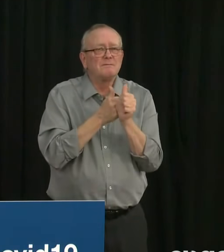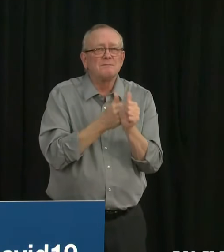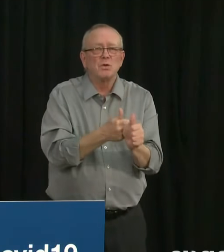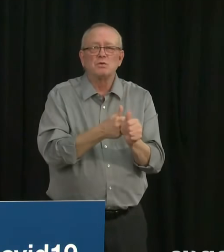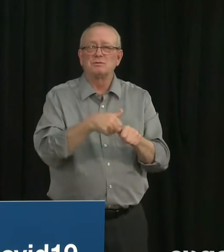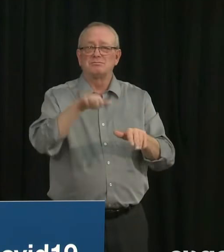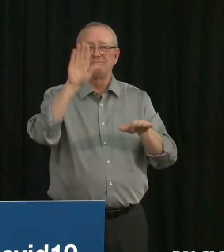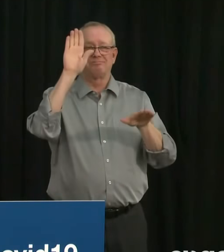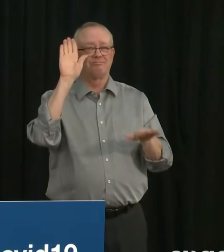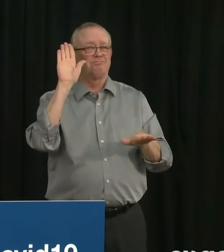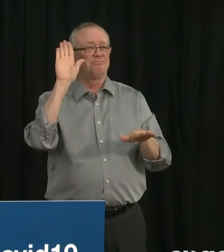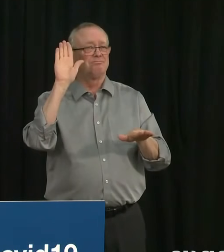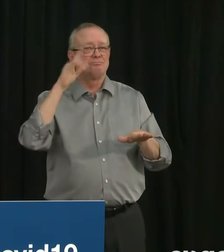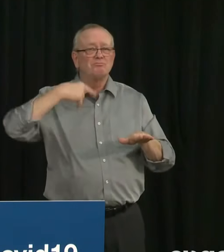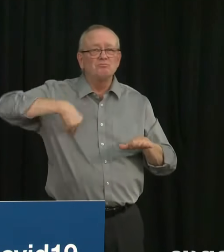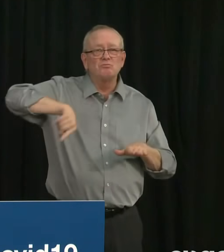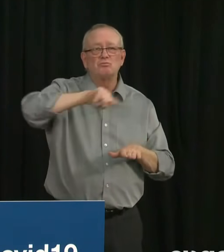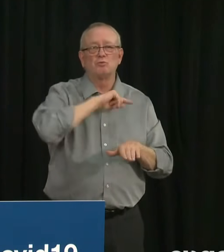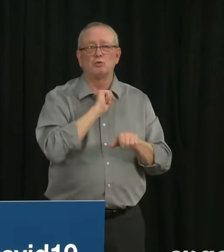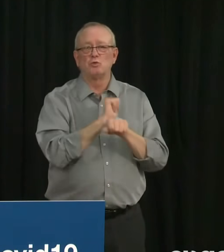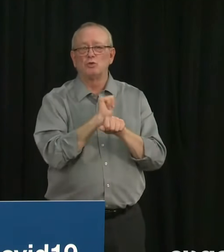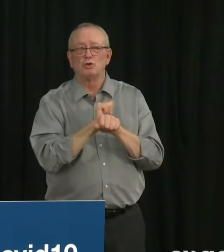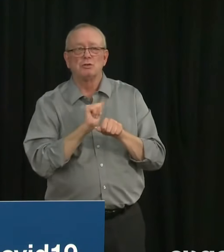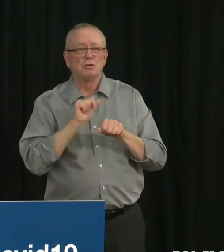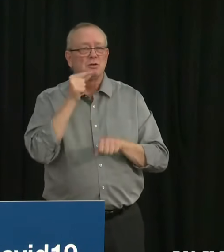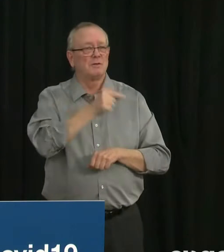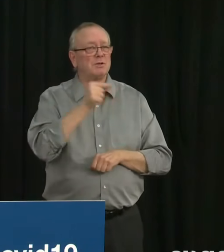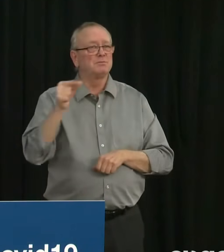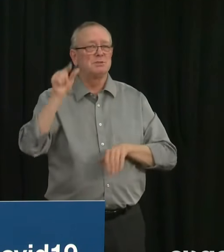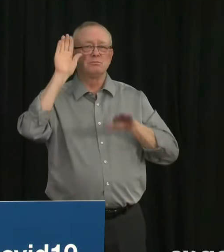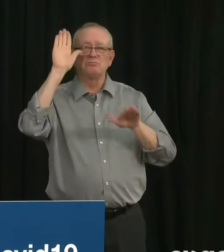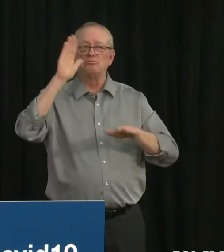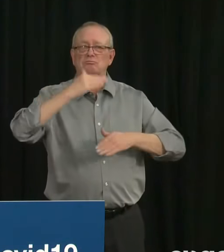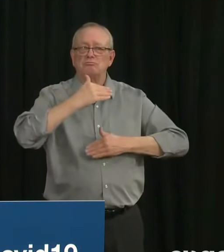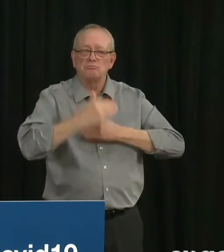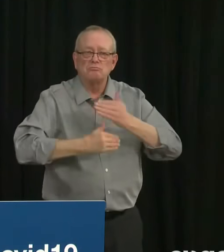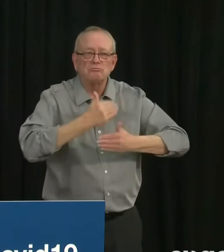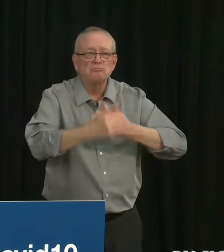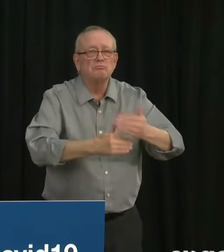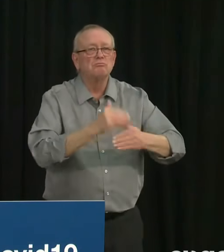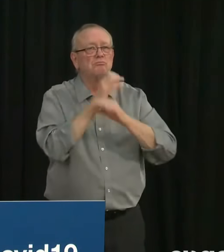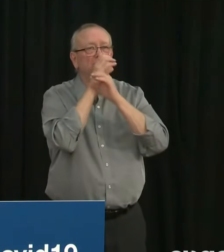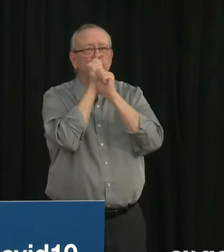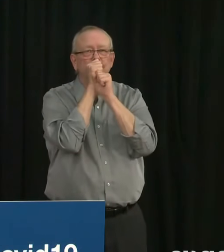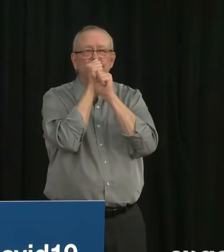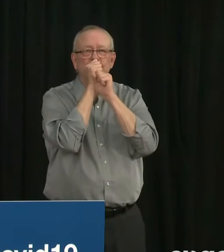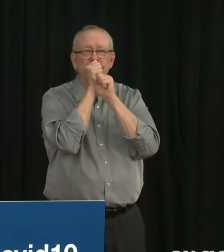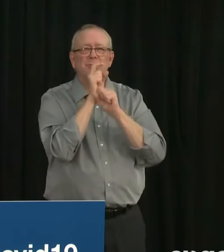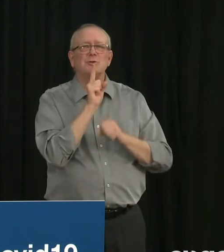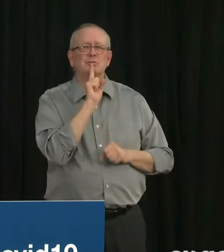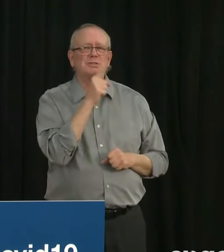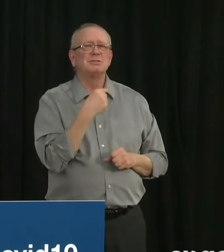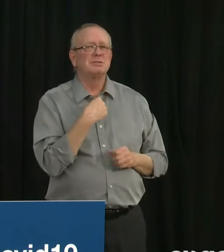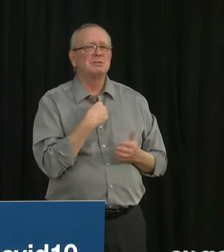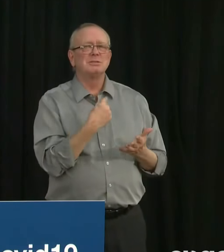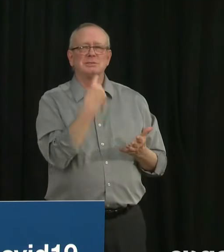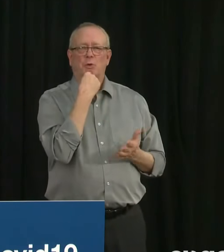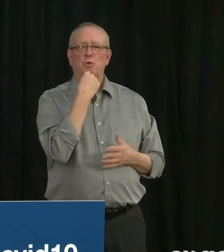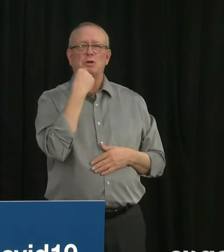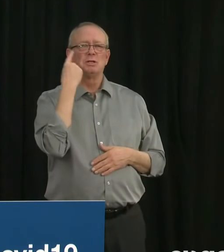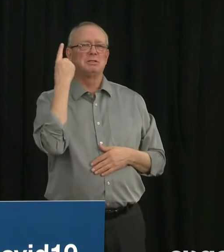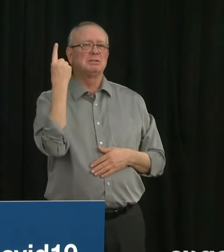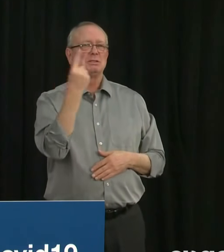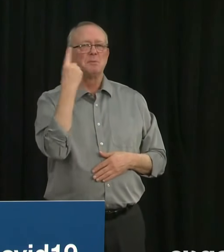people who are in the public service, and we follow that process. And again, I'm very disappointed that someone has violated that oath